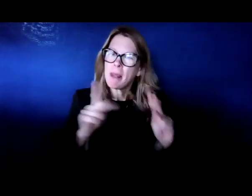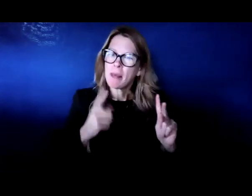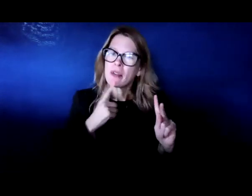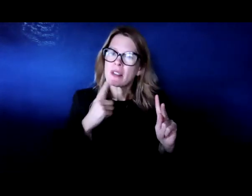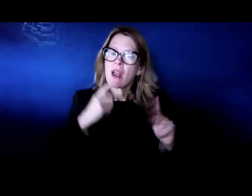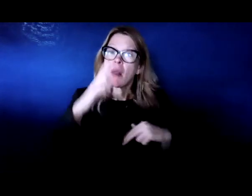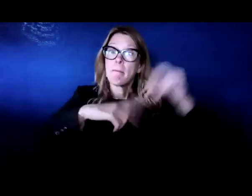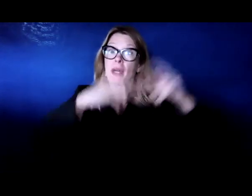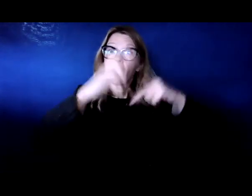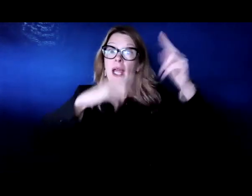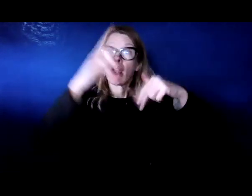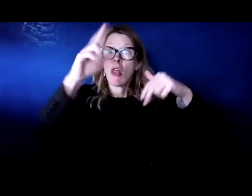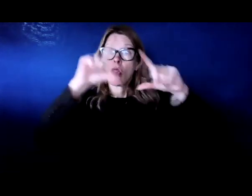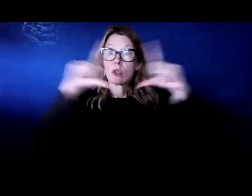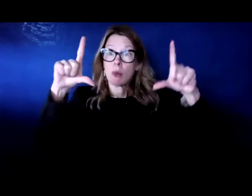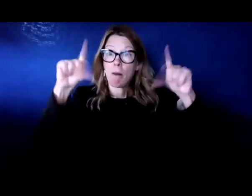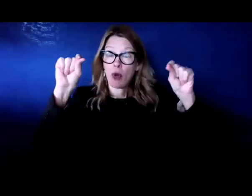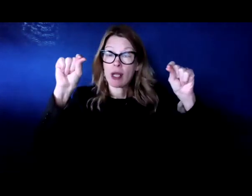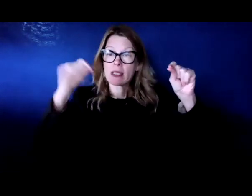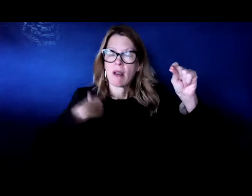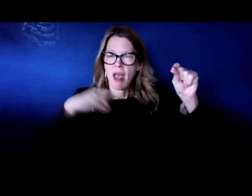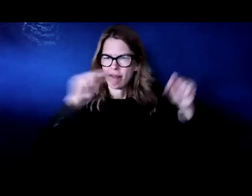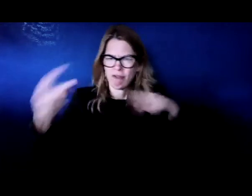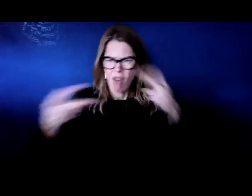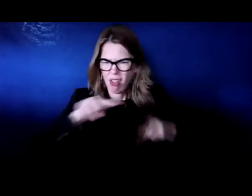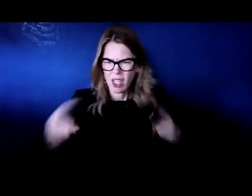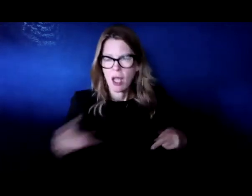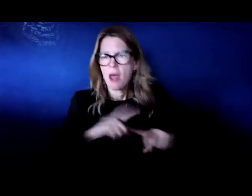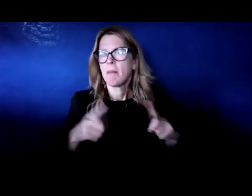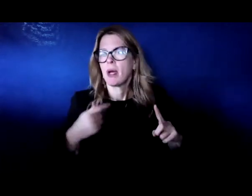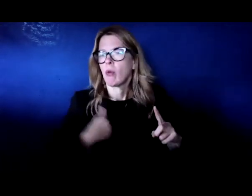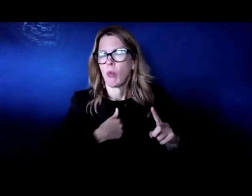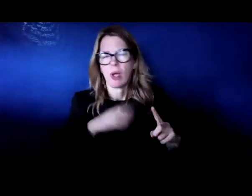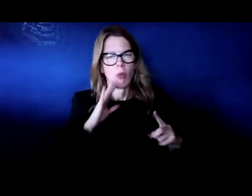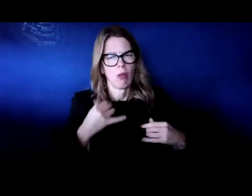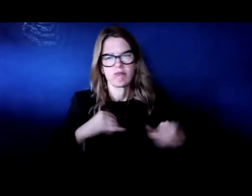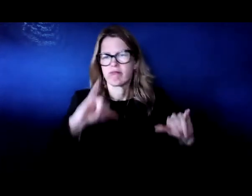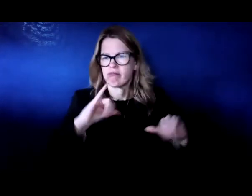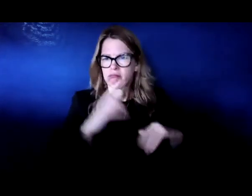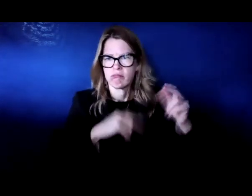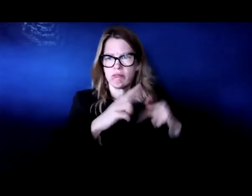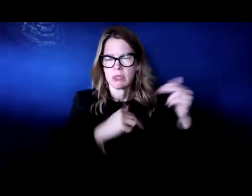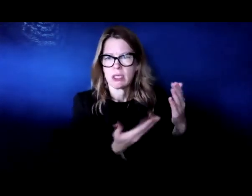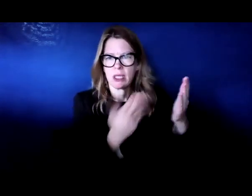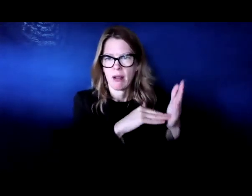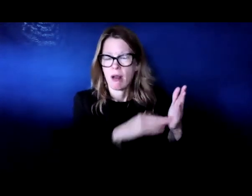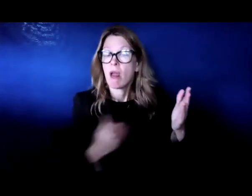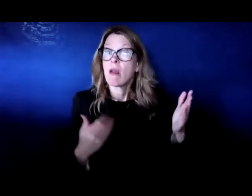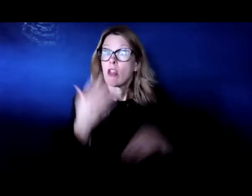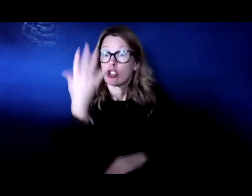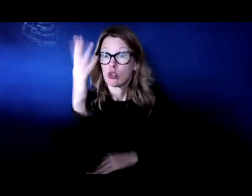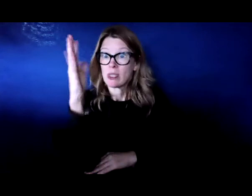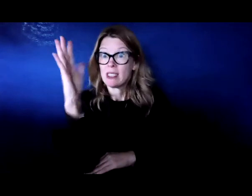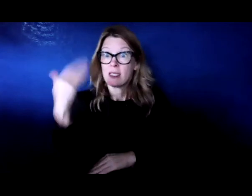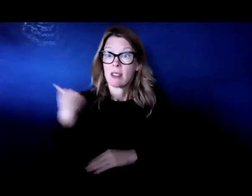with dressed stones. The sycamores have been cut down, but we will put cedars in their place." So the